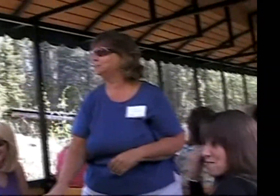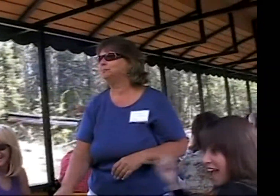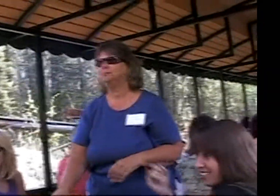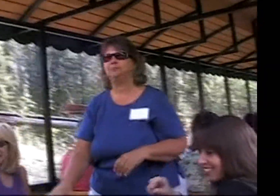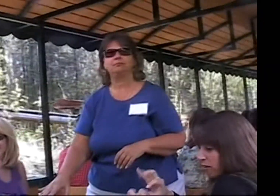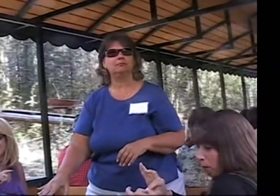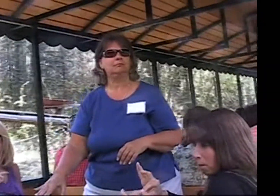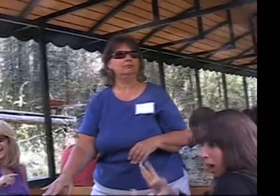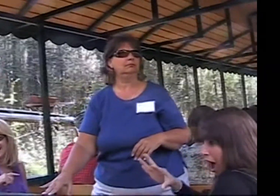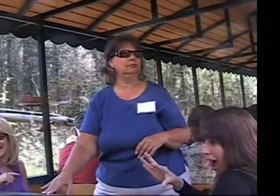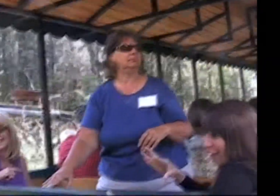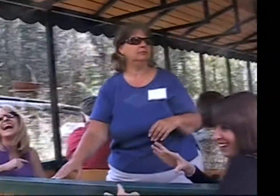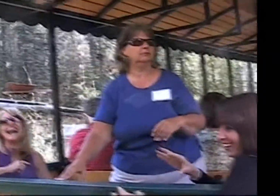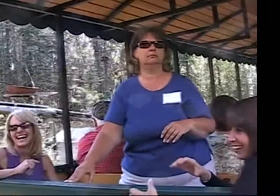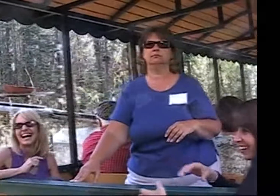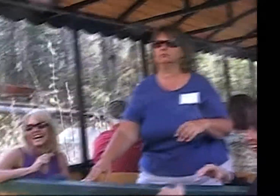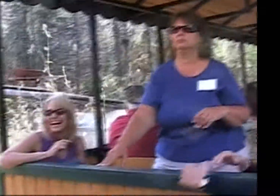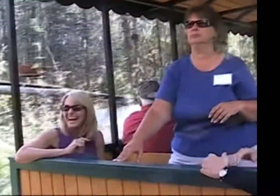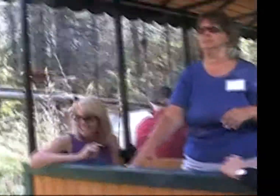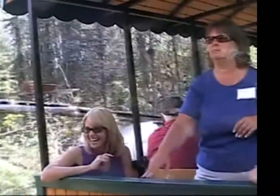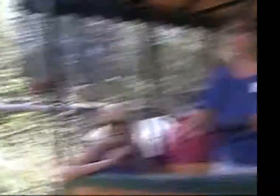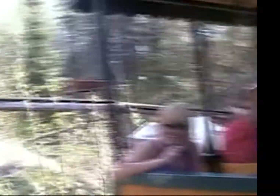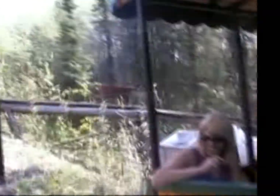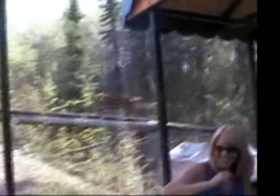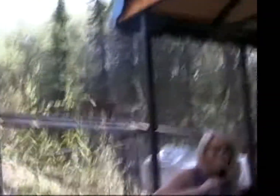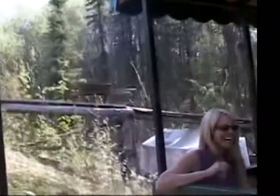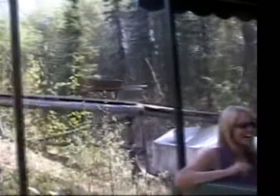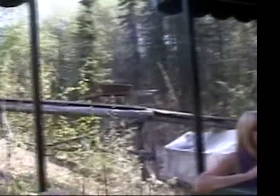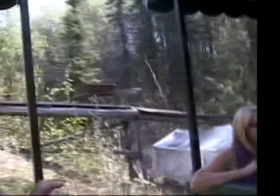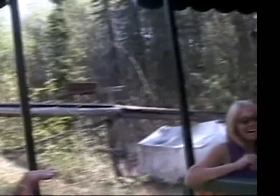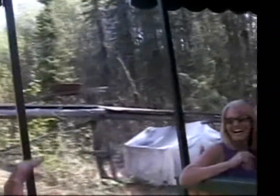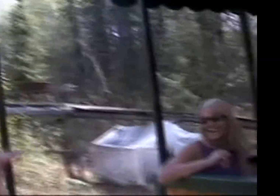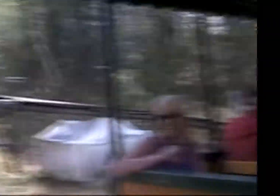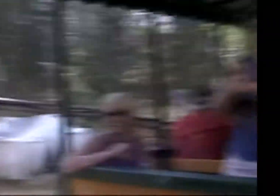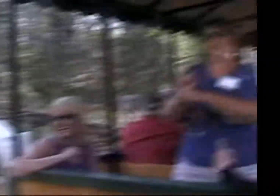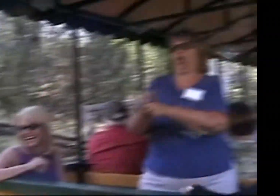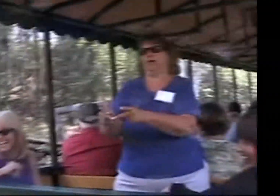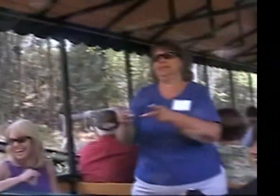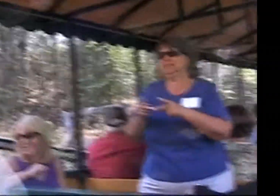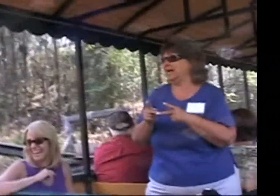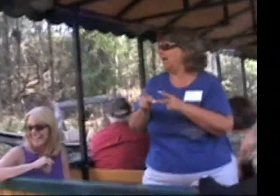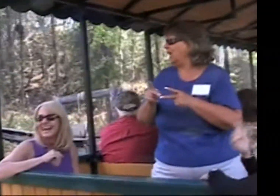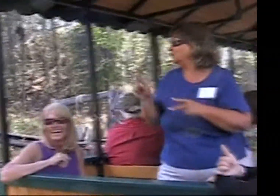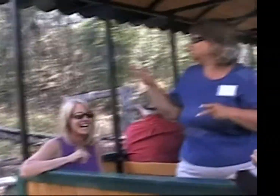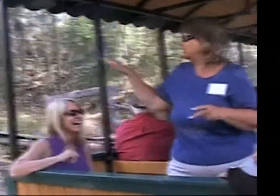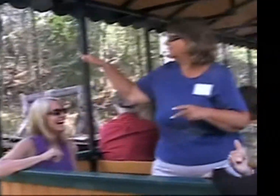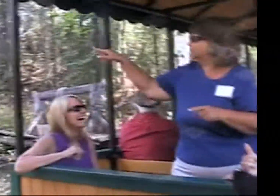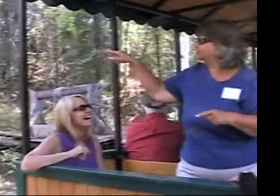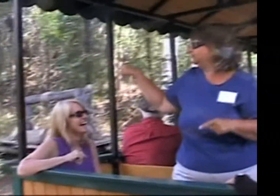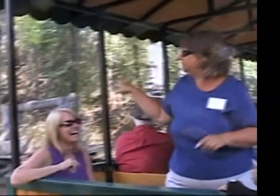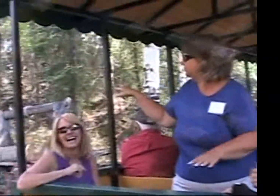with the bucket is actual the workstation. We need that platform for leverage when they bring the bucket up. Put it down